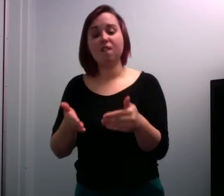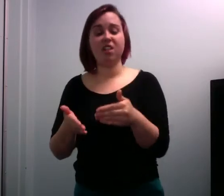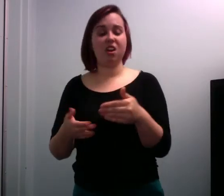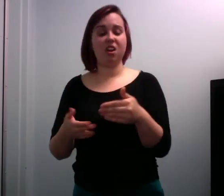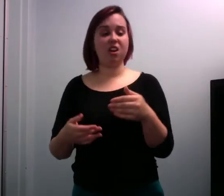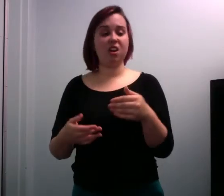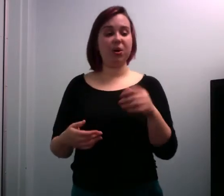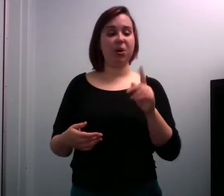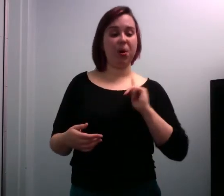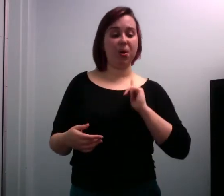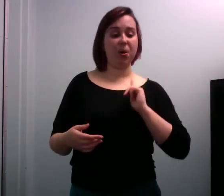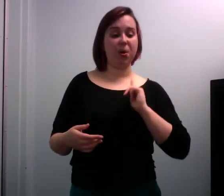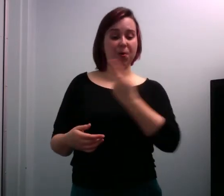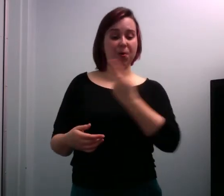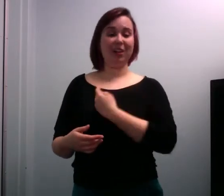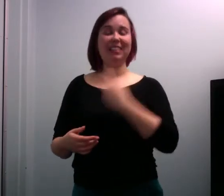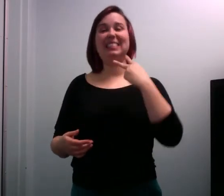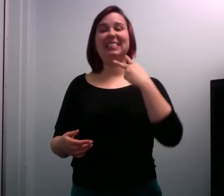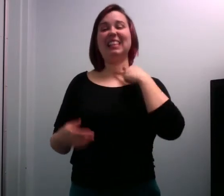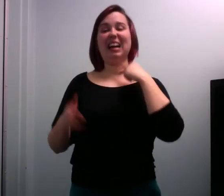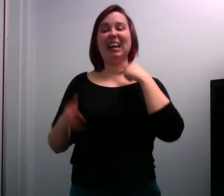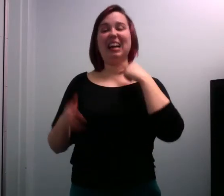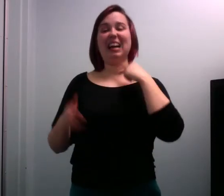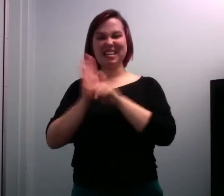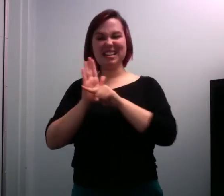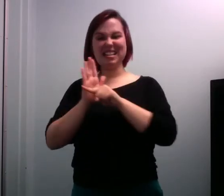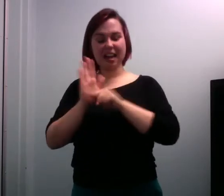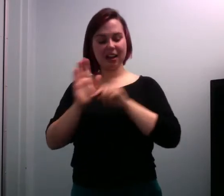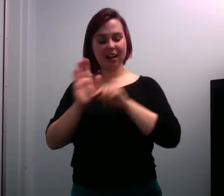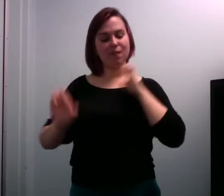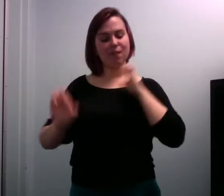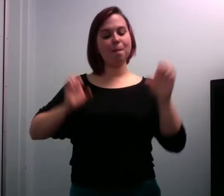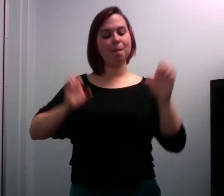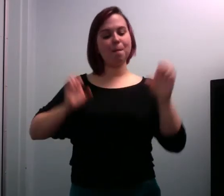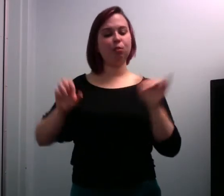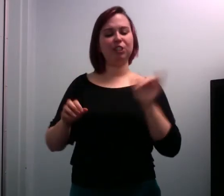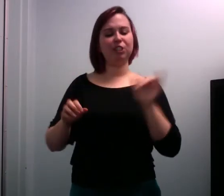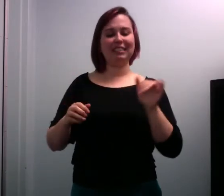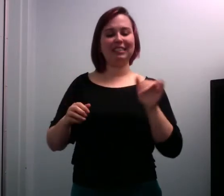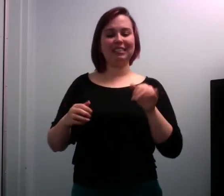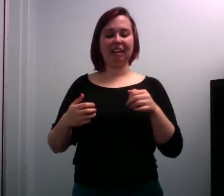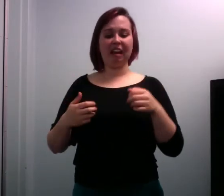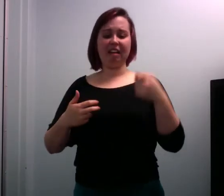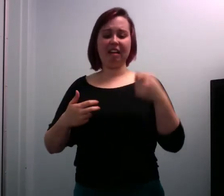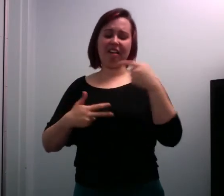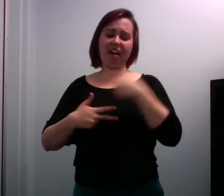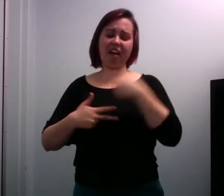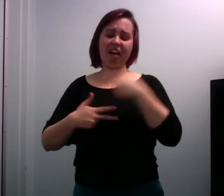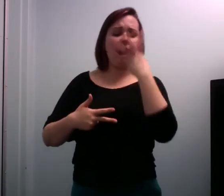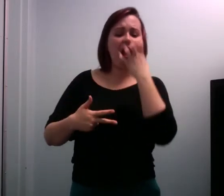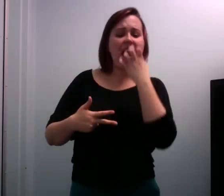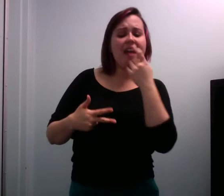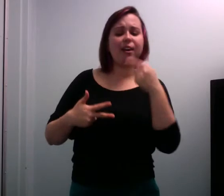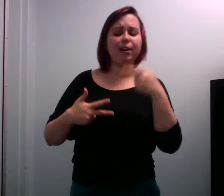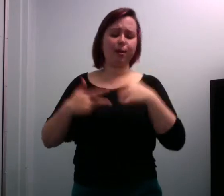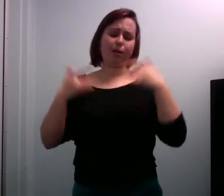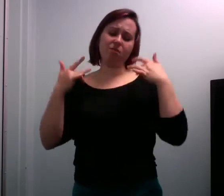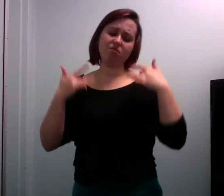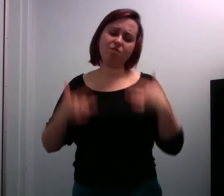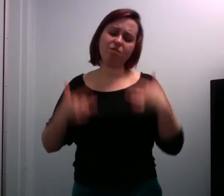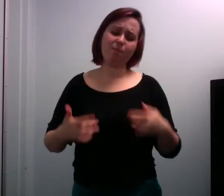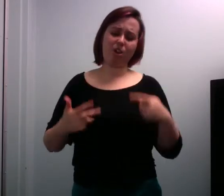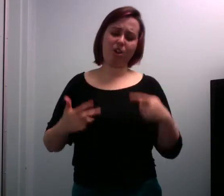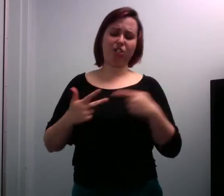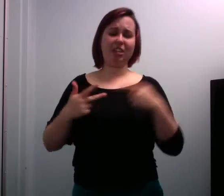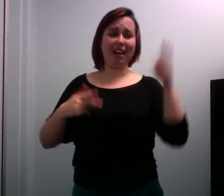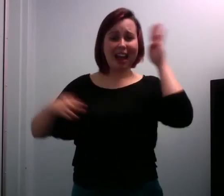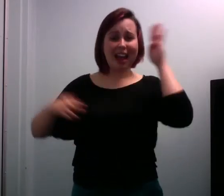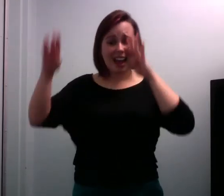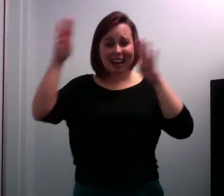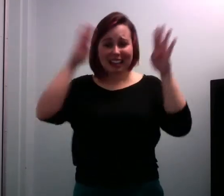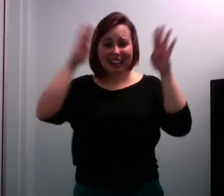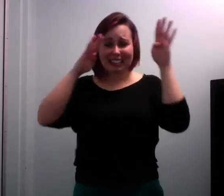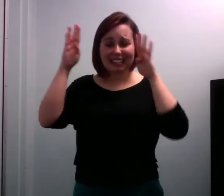anger, depression, anxiety, to name a few. It's important to recognize that these negative emotions that